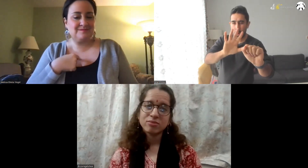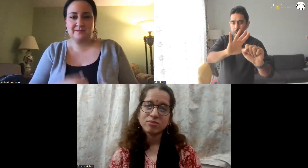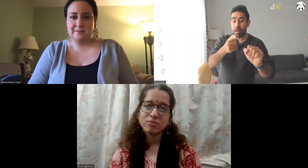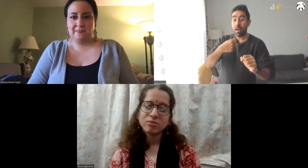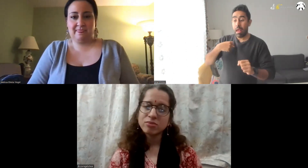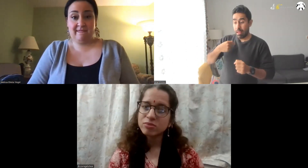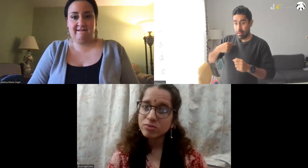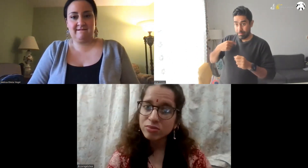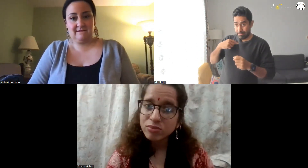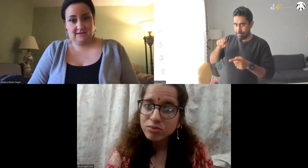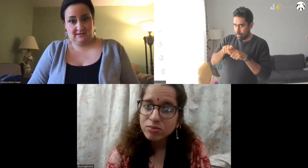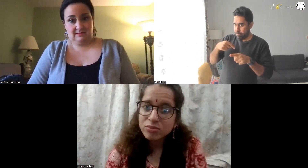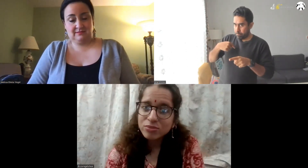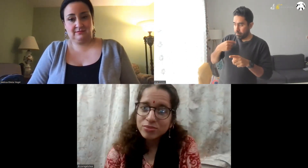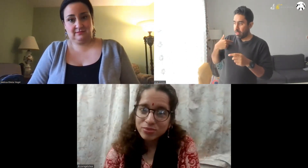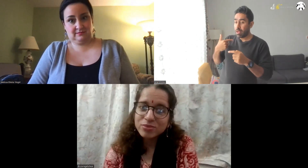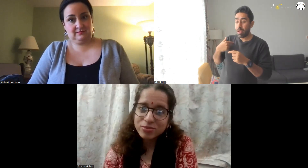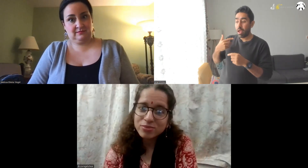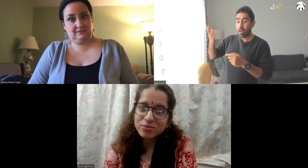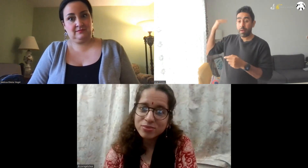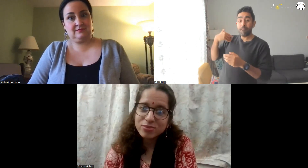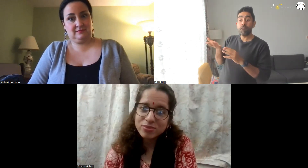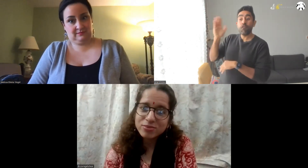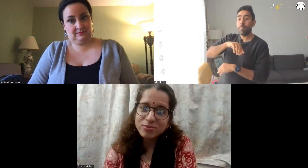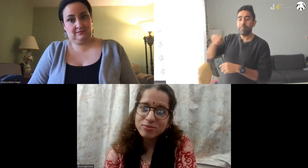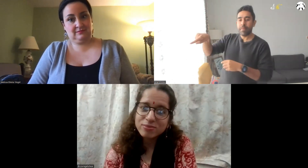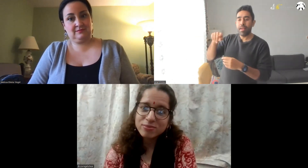person. I have light brown skin.